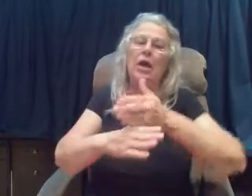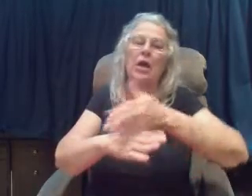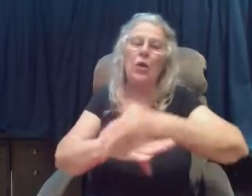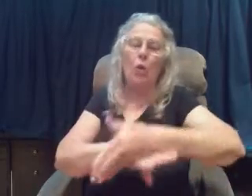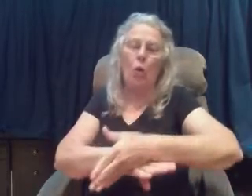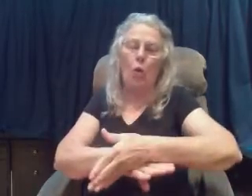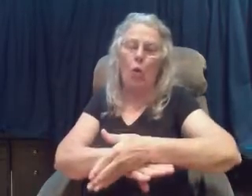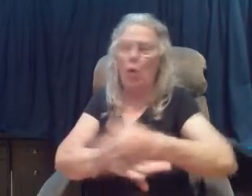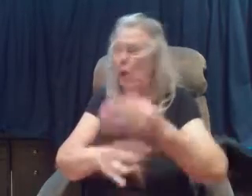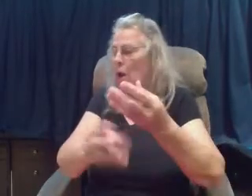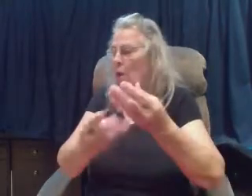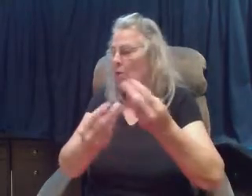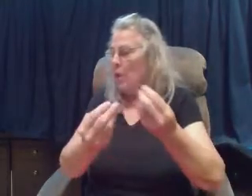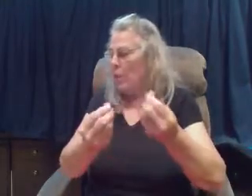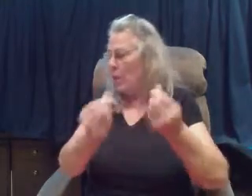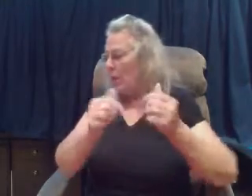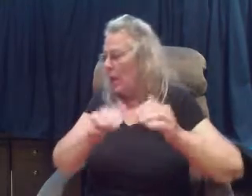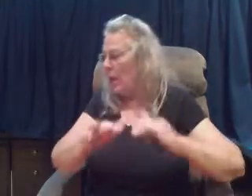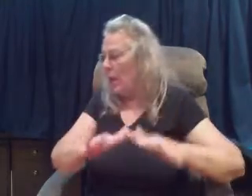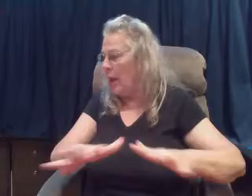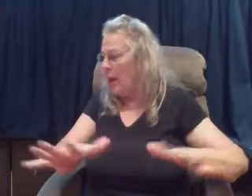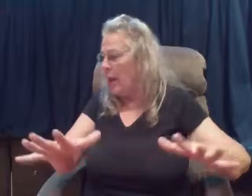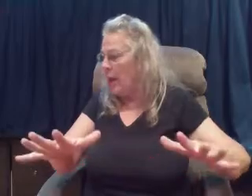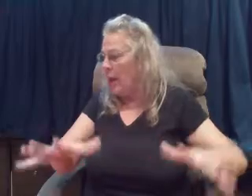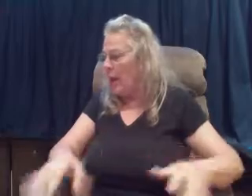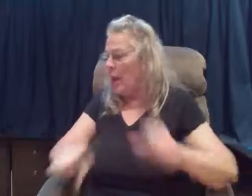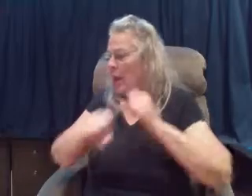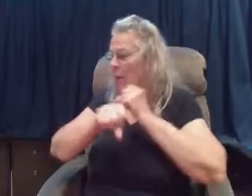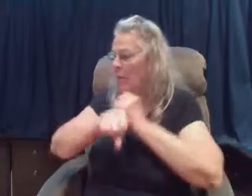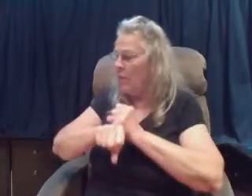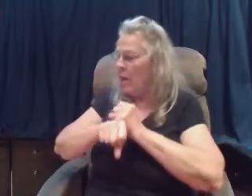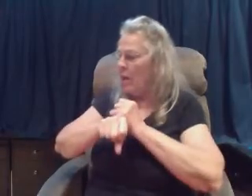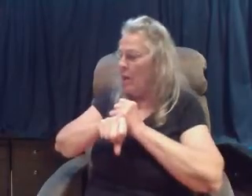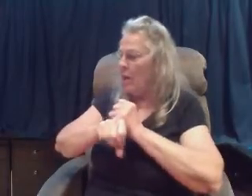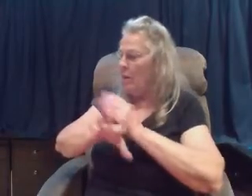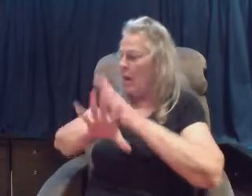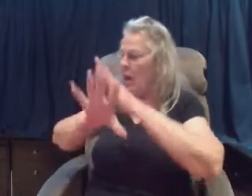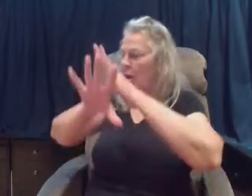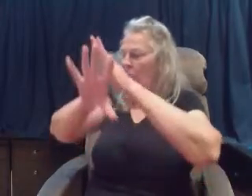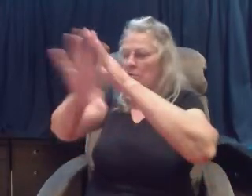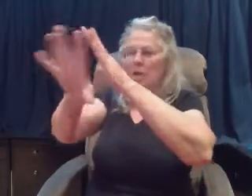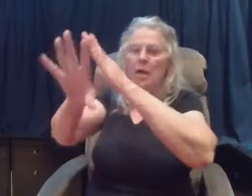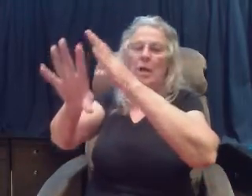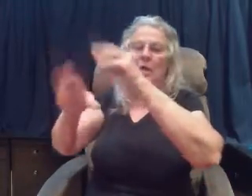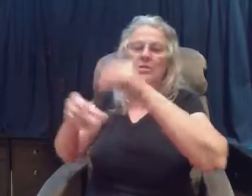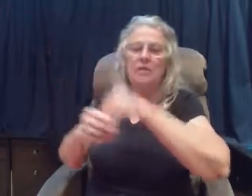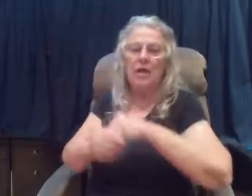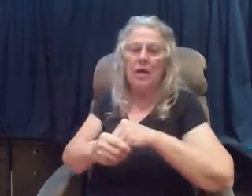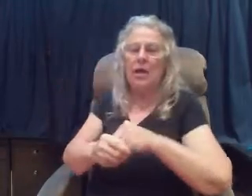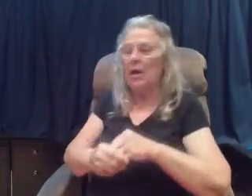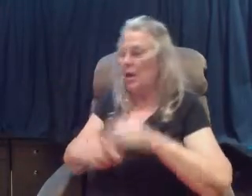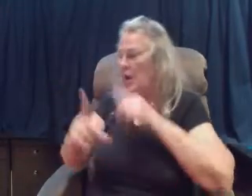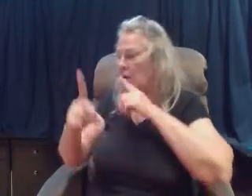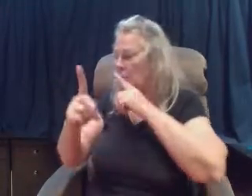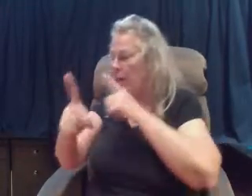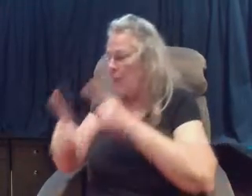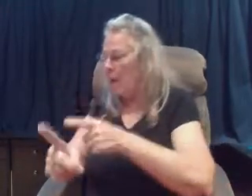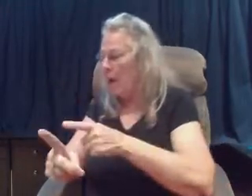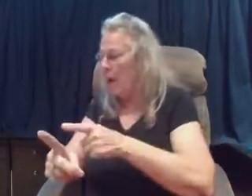singing o'er the plain and the mountains in